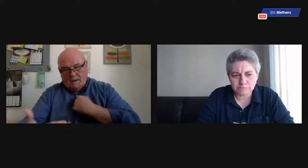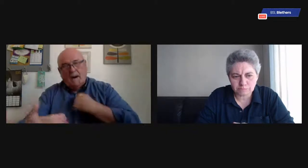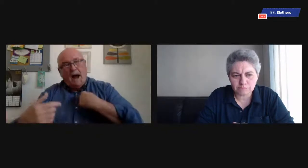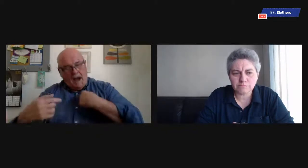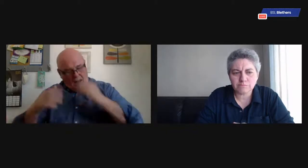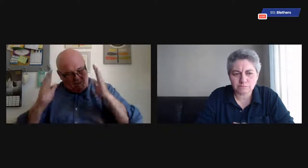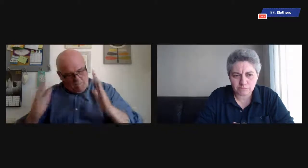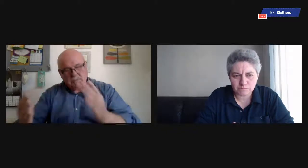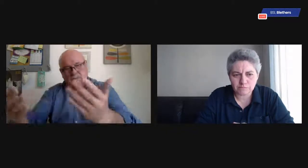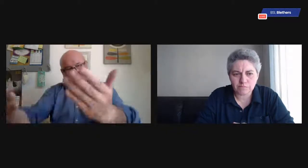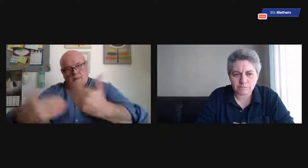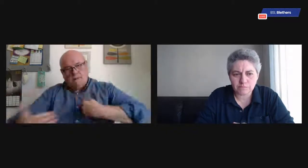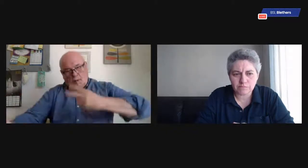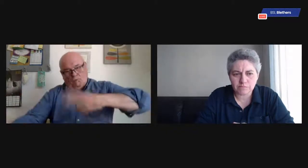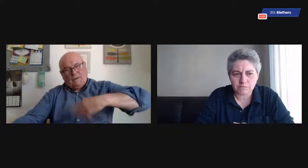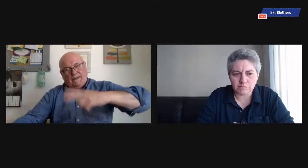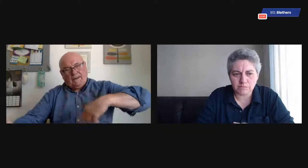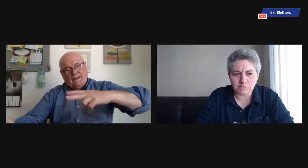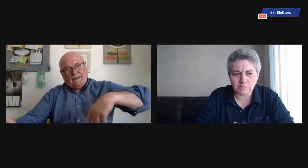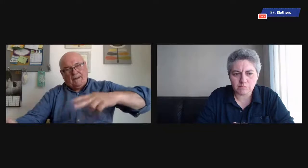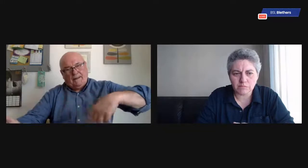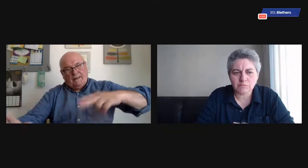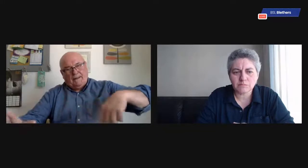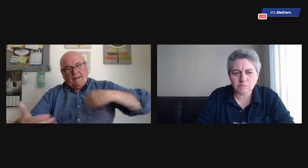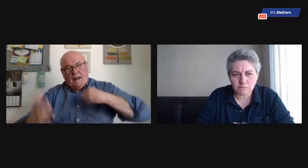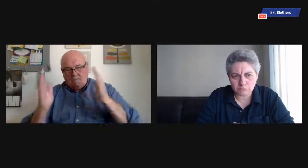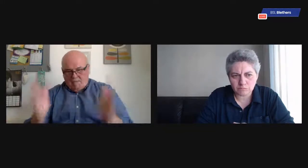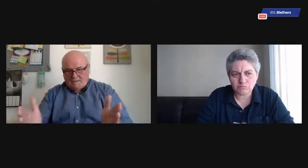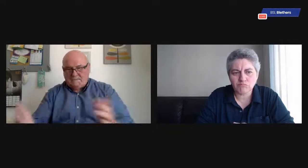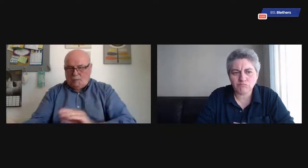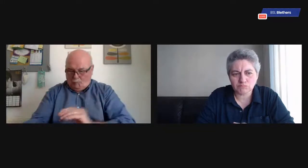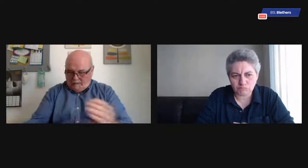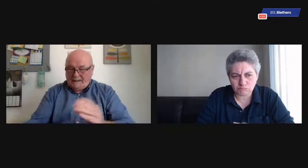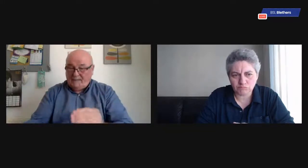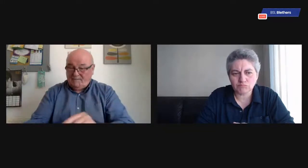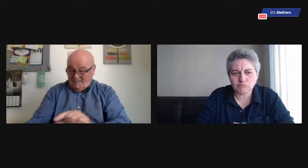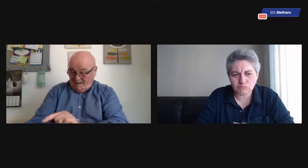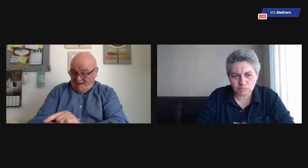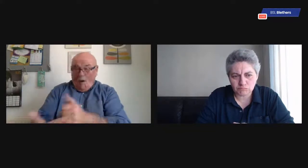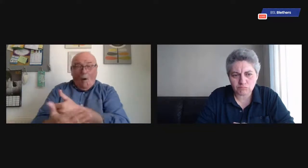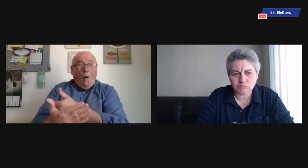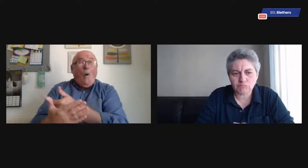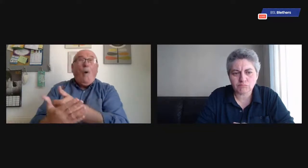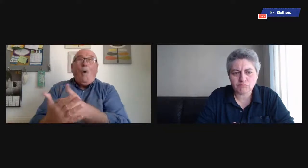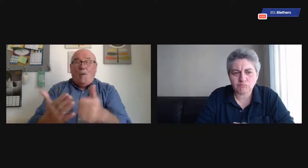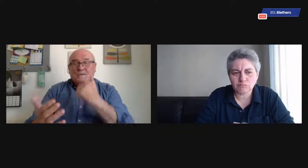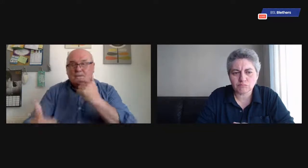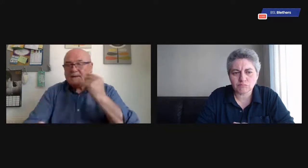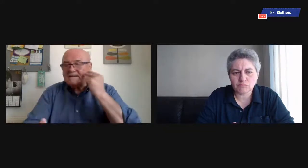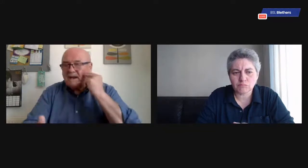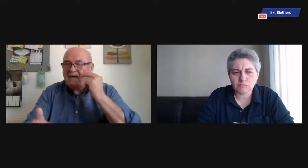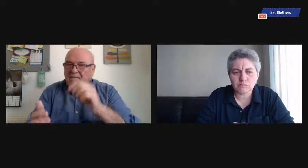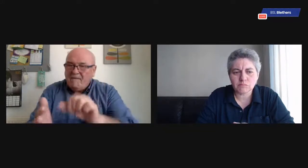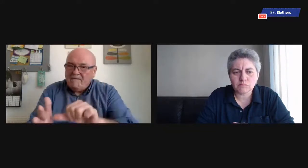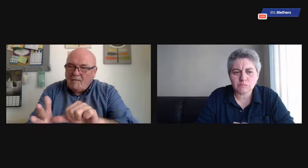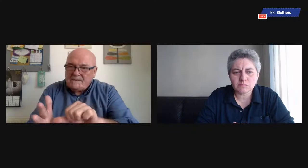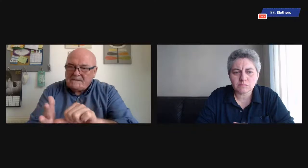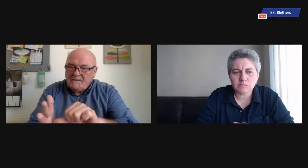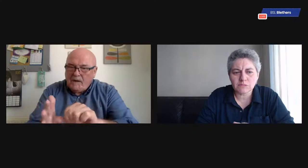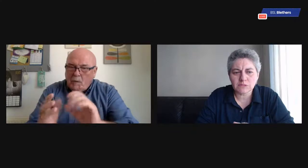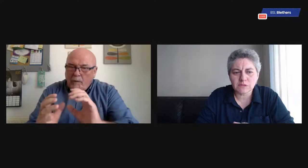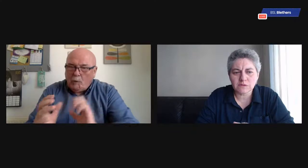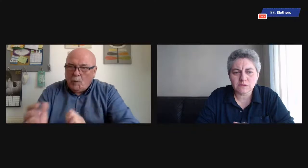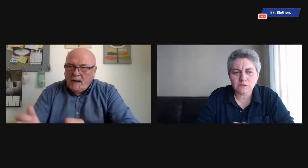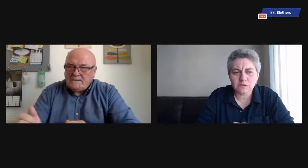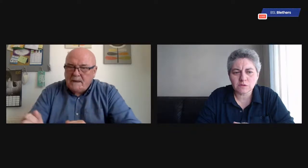a deaf person needs to come in. I will look at the psychologist's report, and I'll read it and making sure that everything's